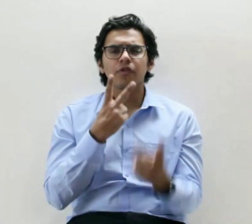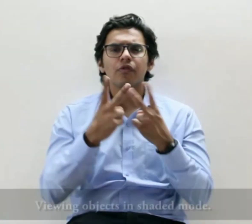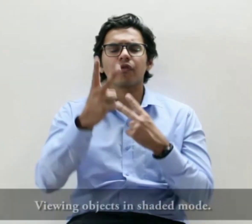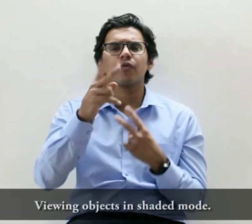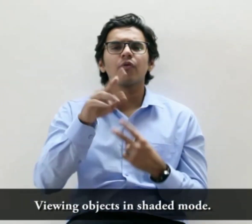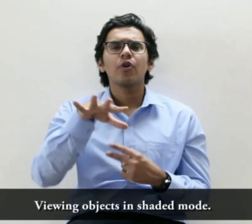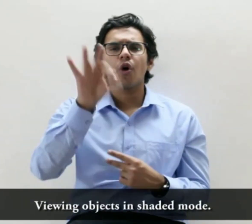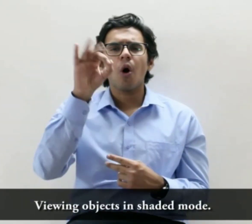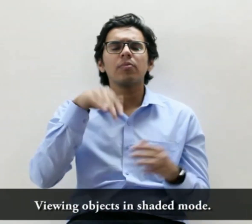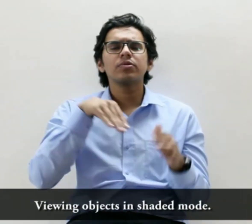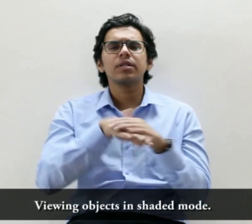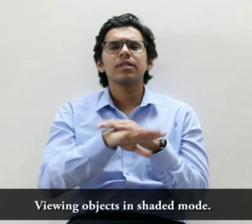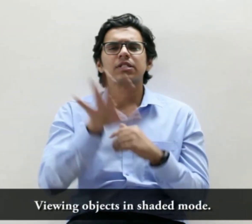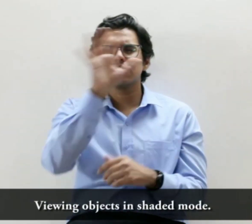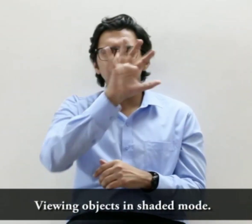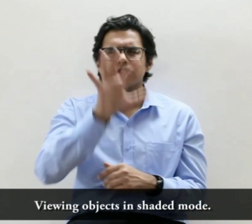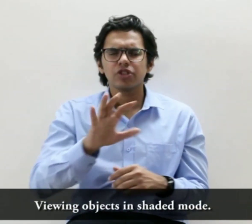Viewing objects in shaded mode.